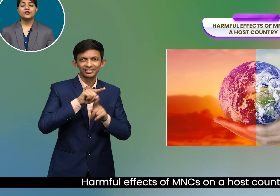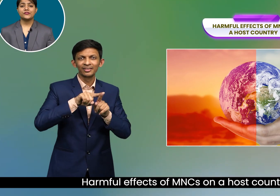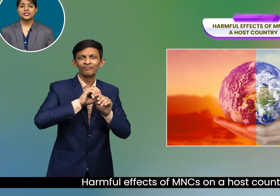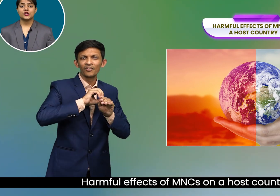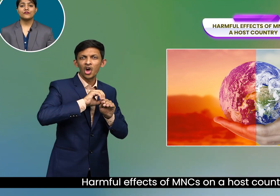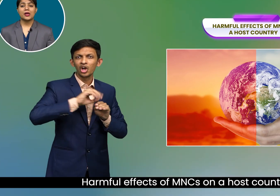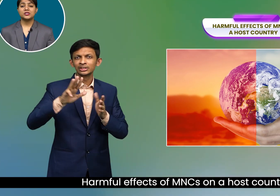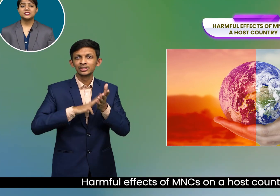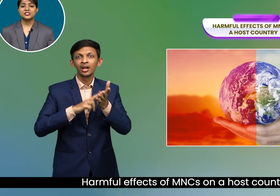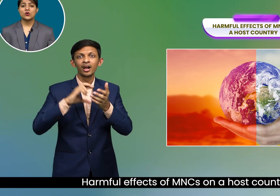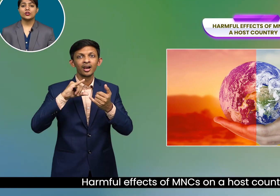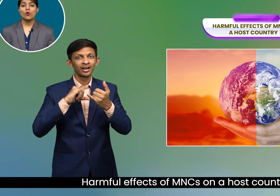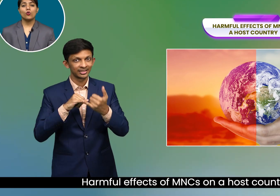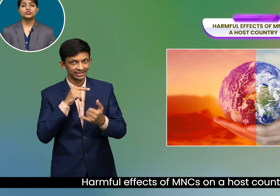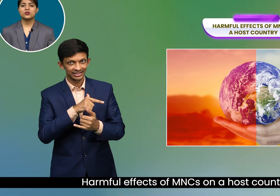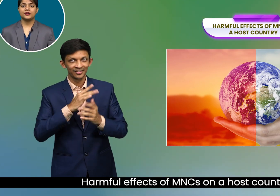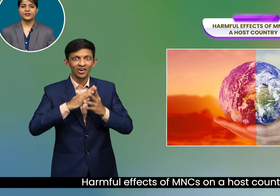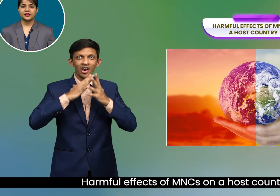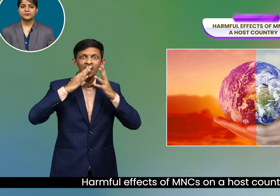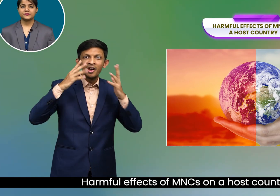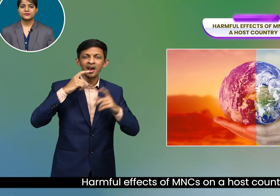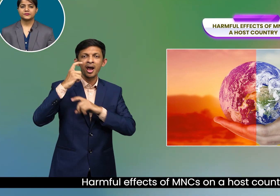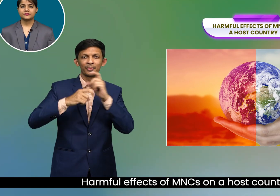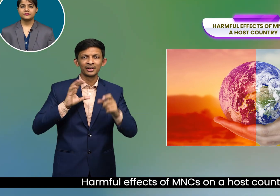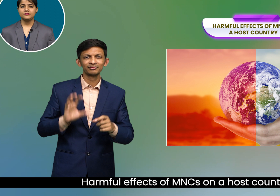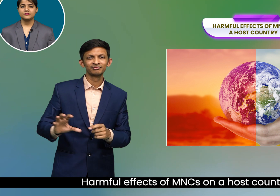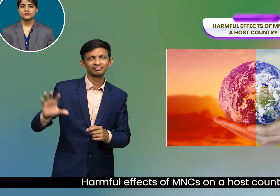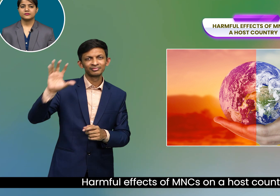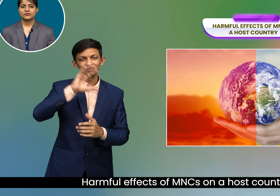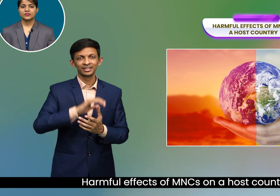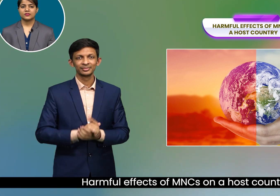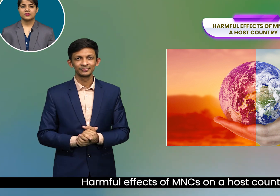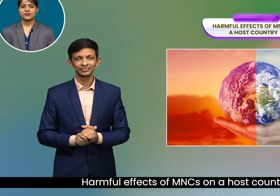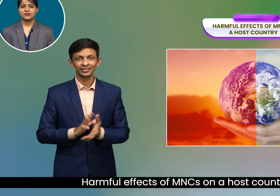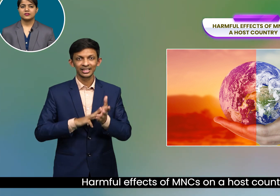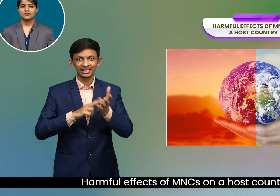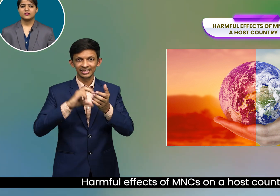Harmful effects of MNCs on a host country.